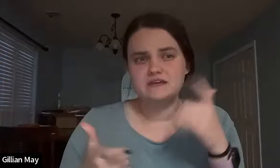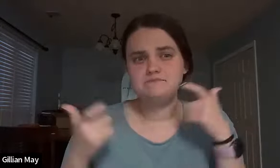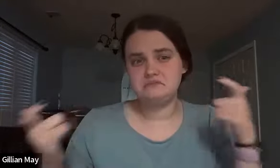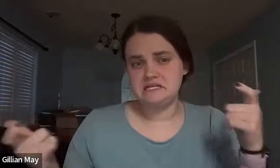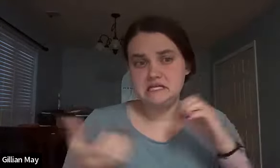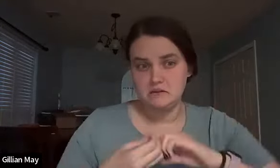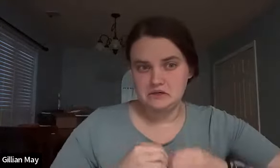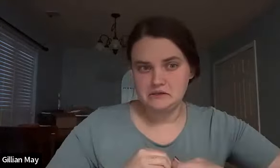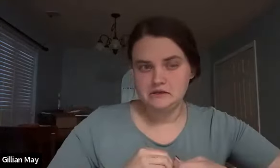that's a big number.